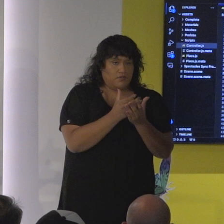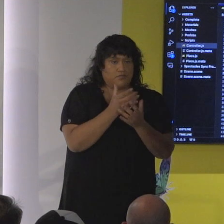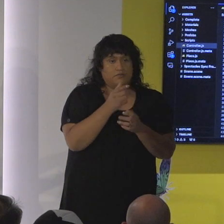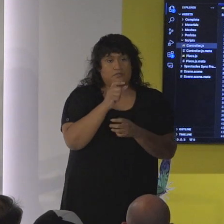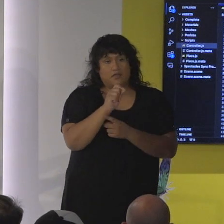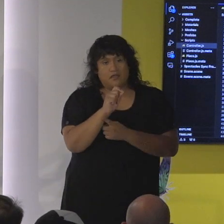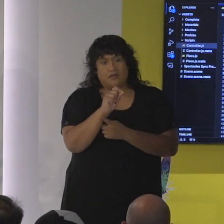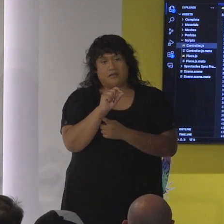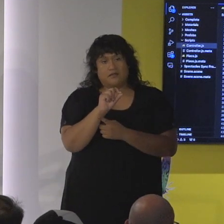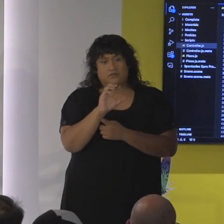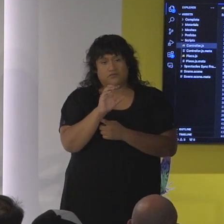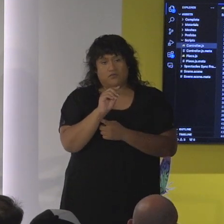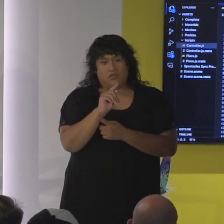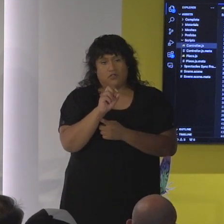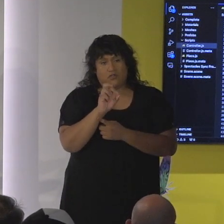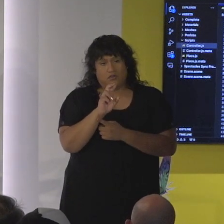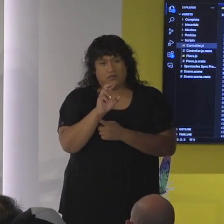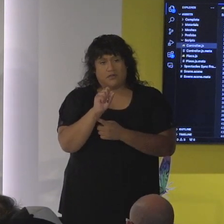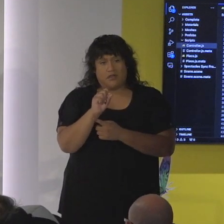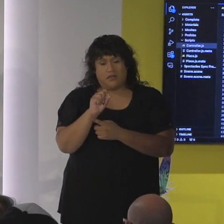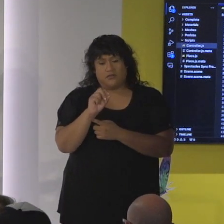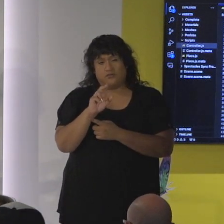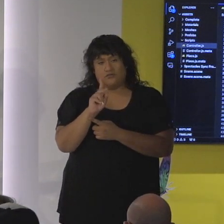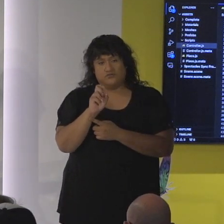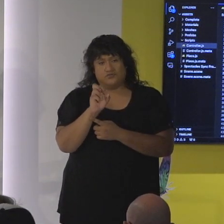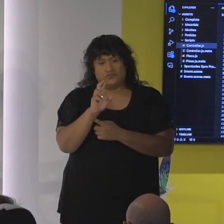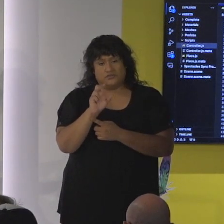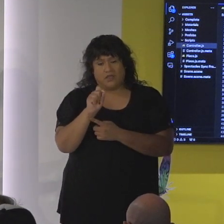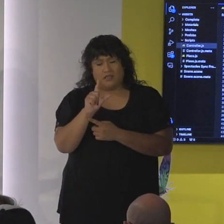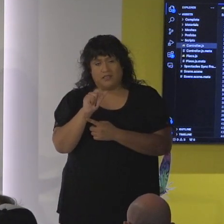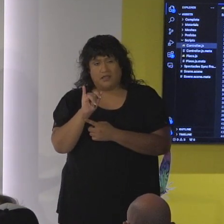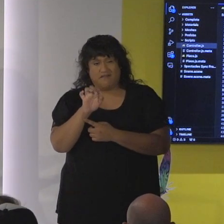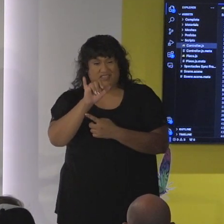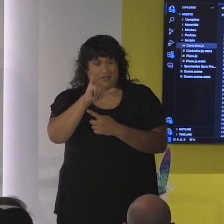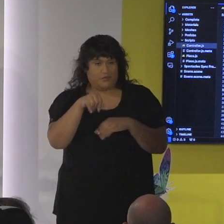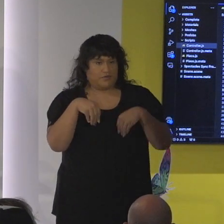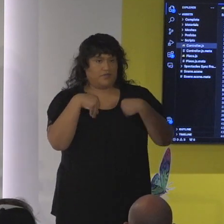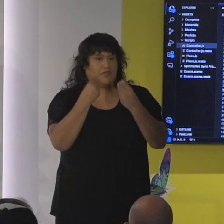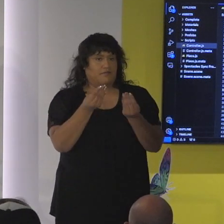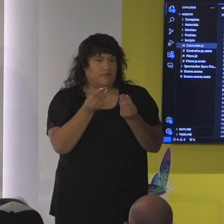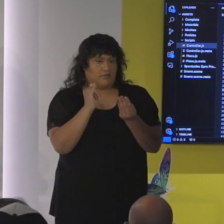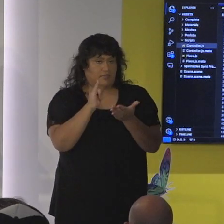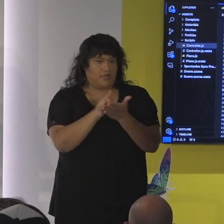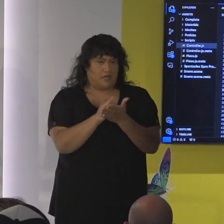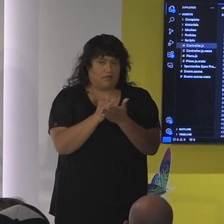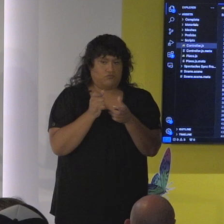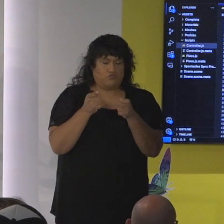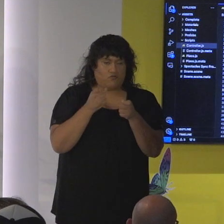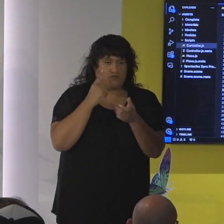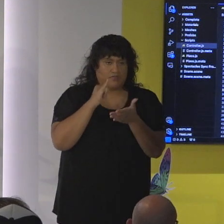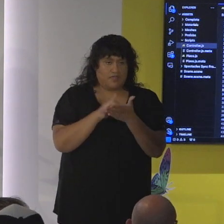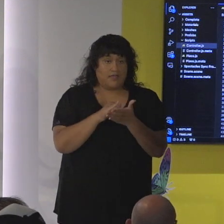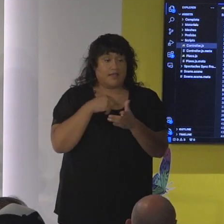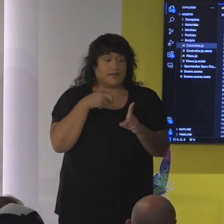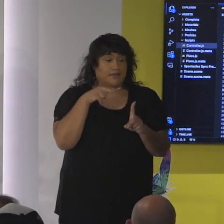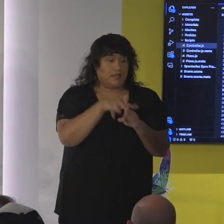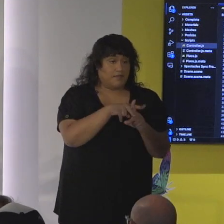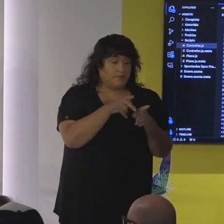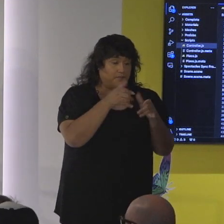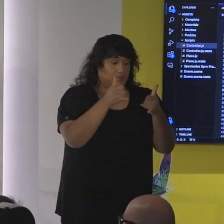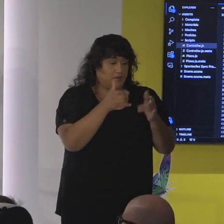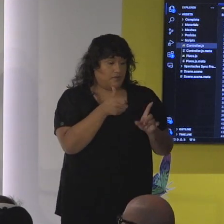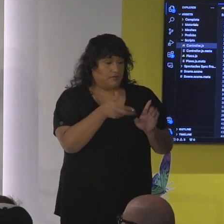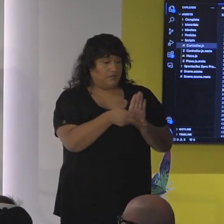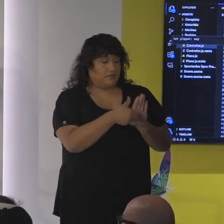That'll give me the number of users in the session. And I'm going to use that to assign a player to be X or to be